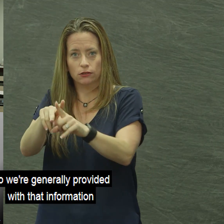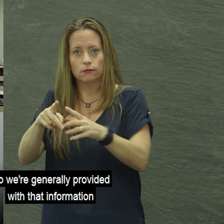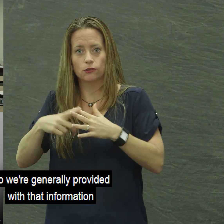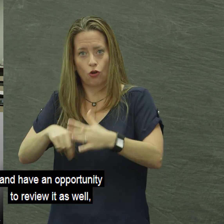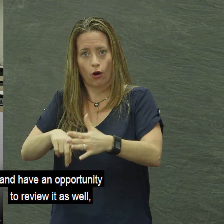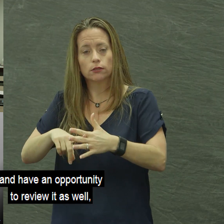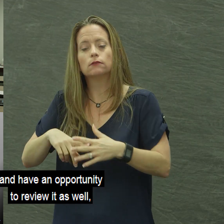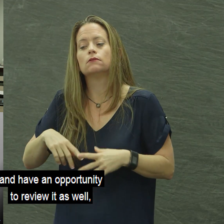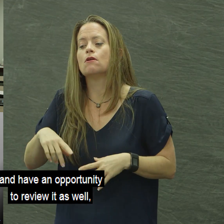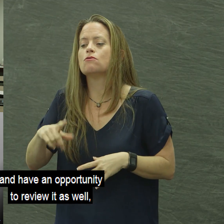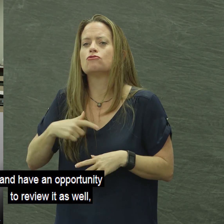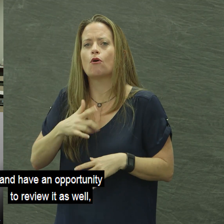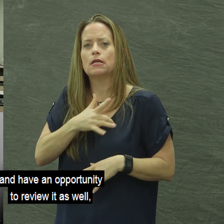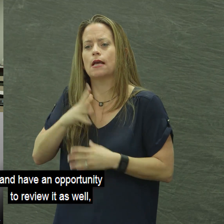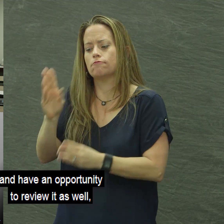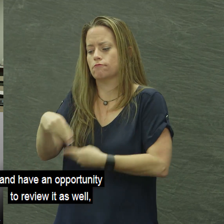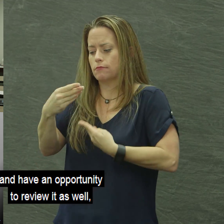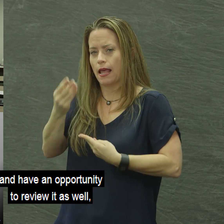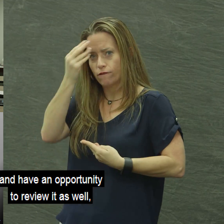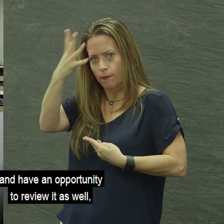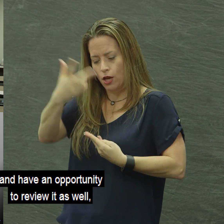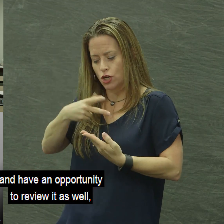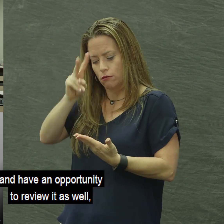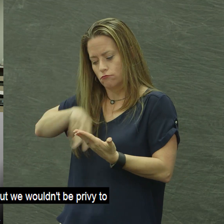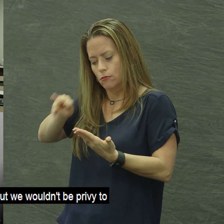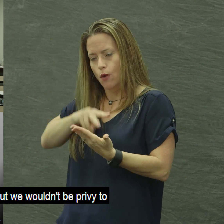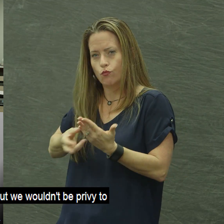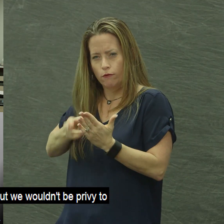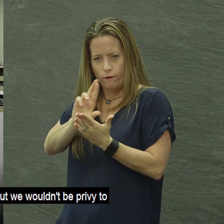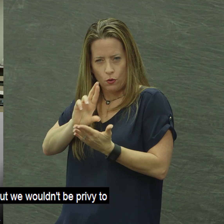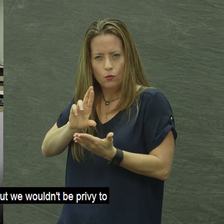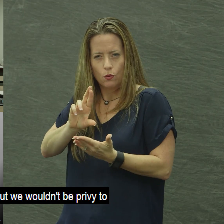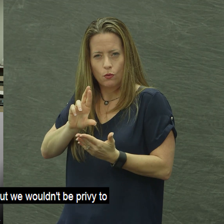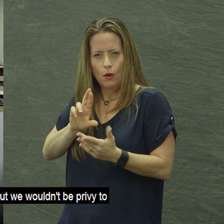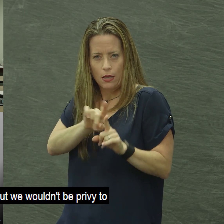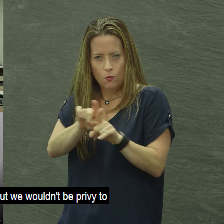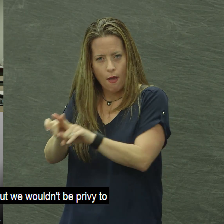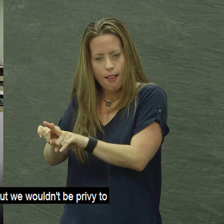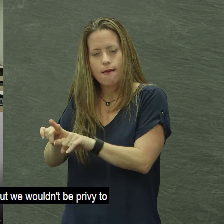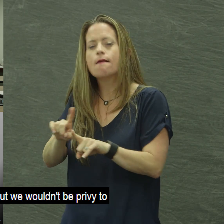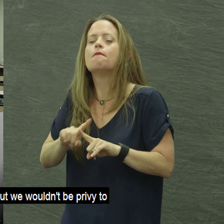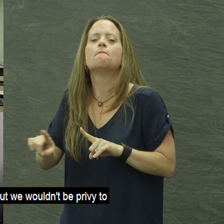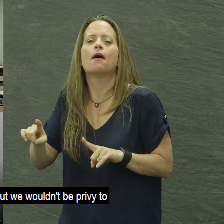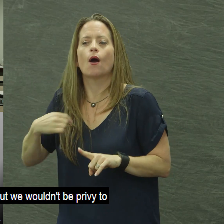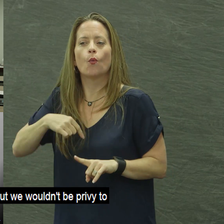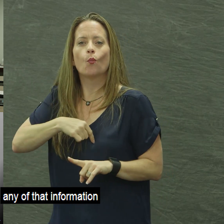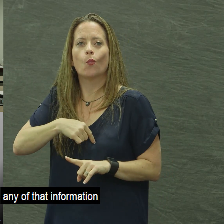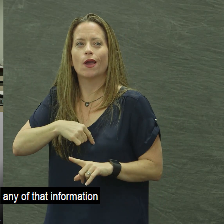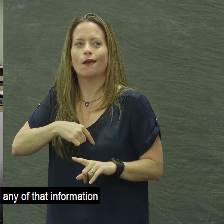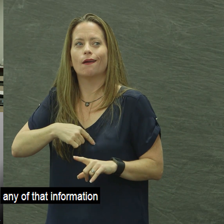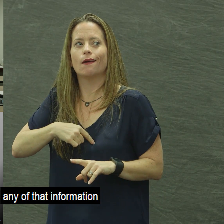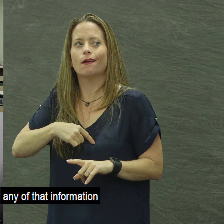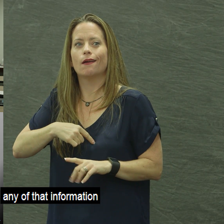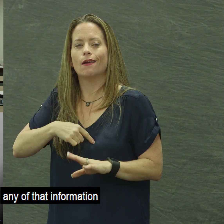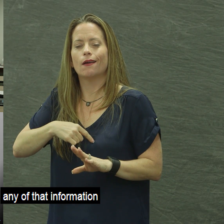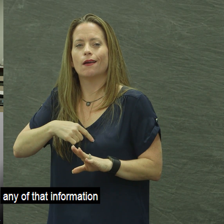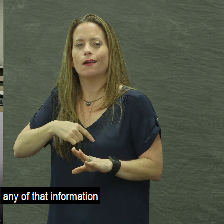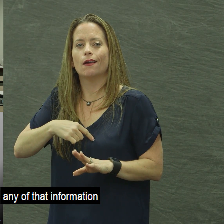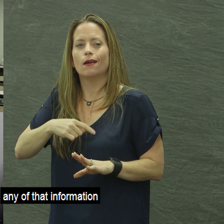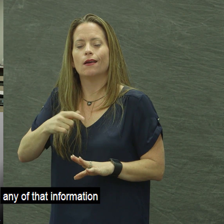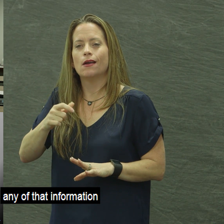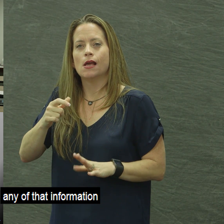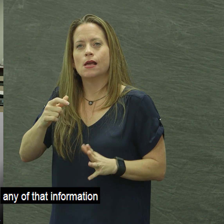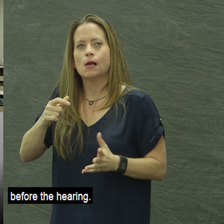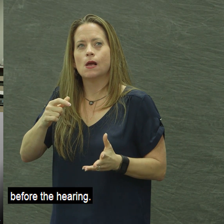that information and have an opportunity to review it as well, but we wouldn't be privy to any of that